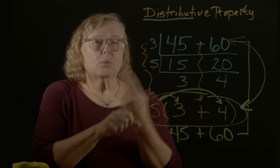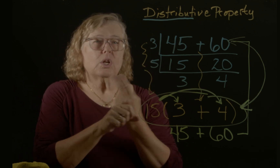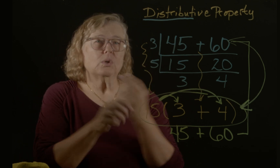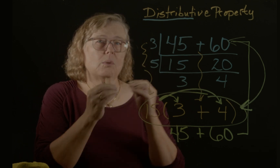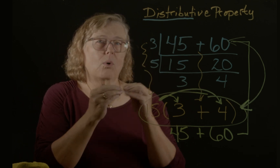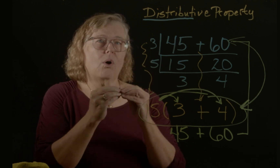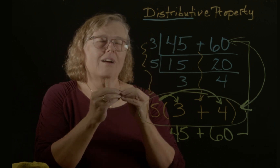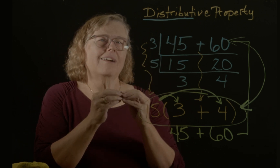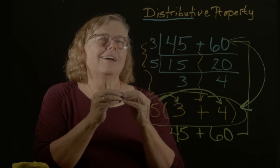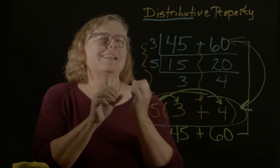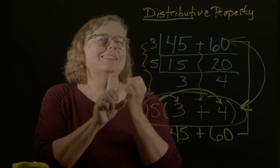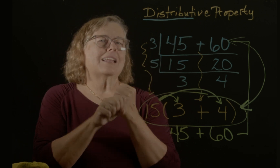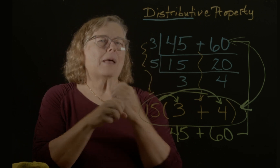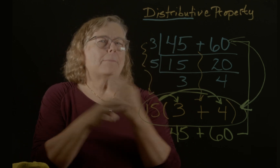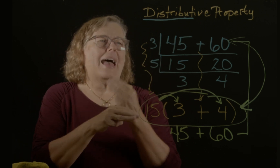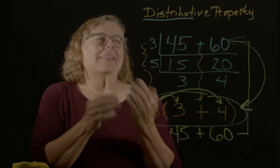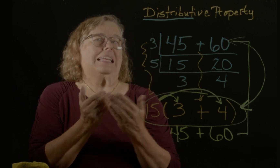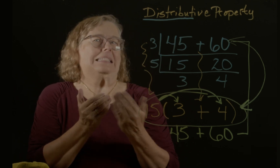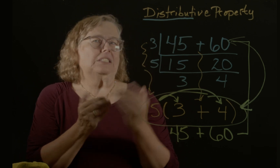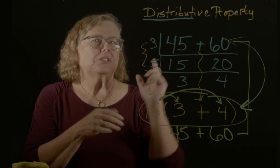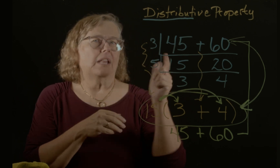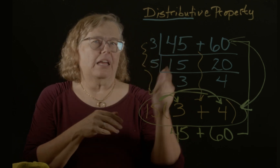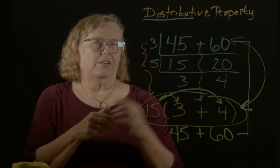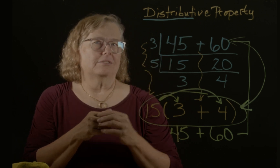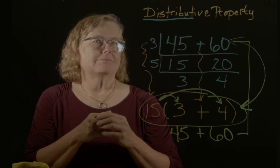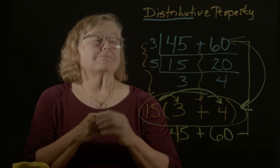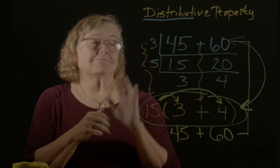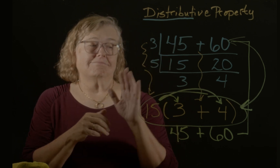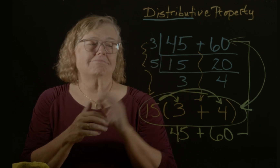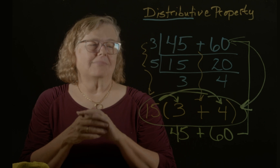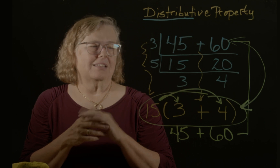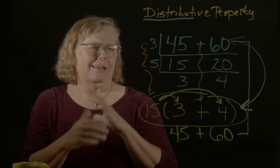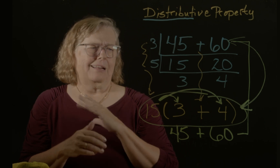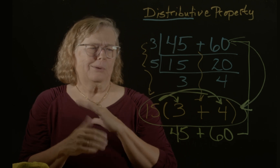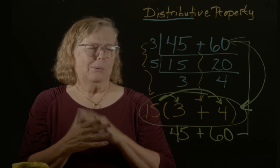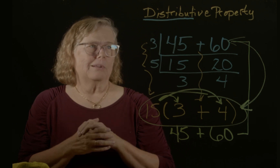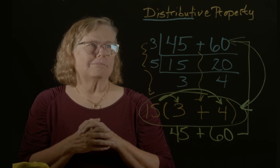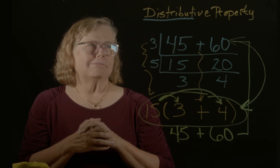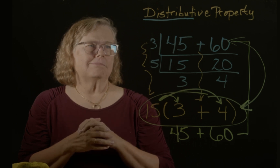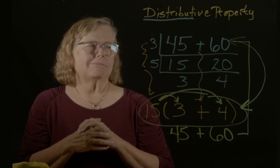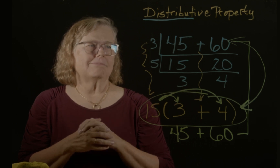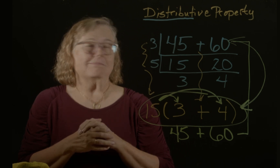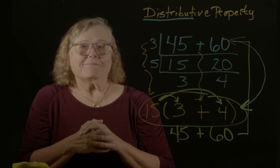we're going to practice. We're practicing that now, and later we're going to use it more. Why? Because it's going to make math easier